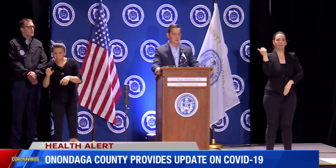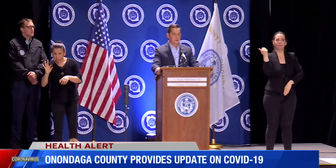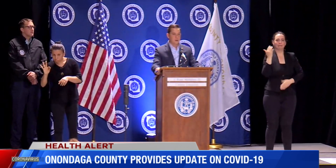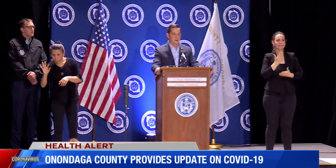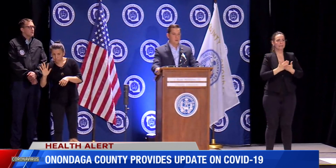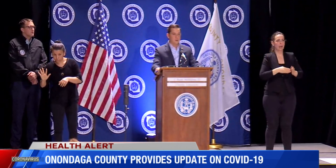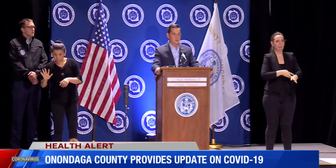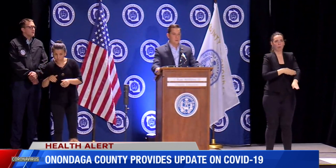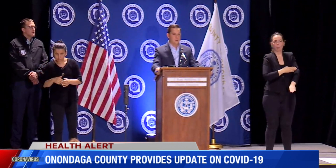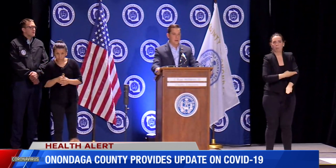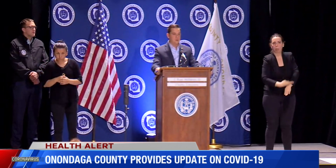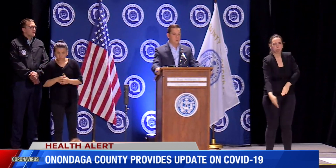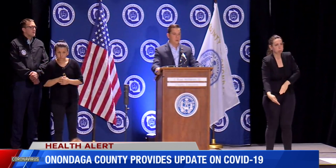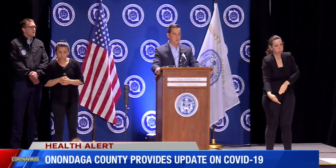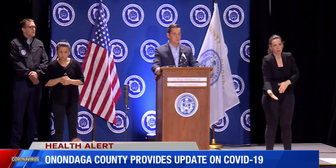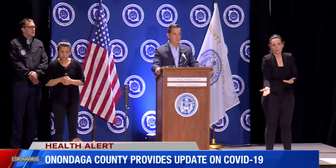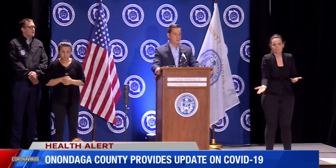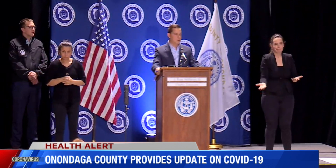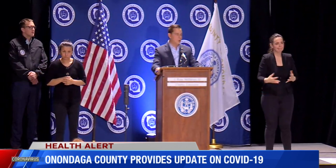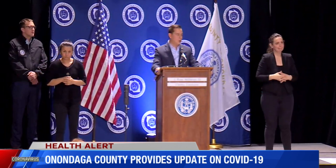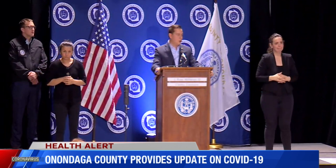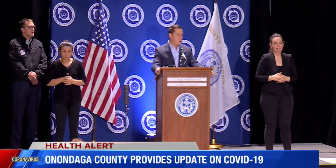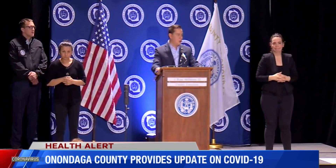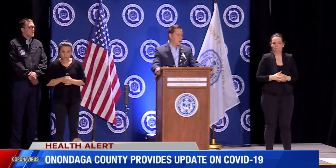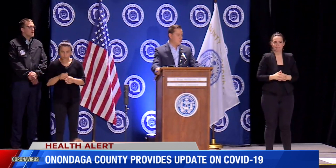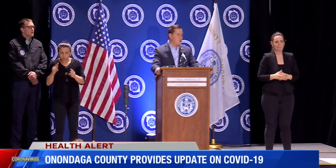population they're not doing good.